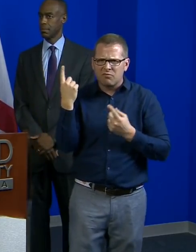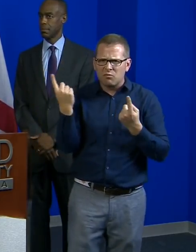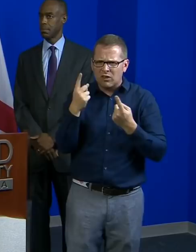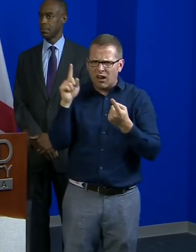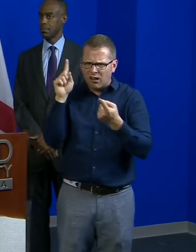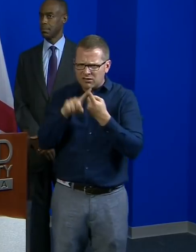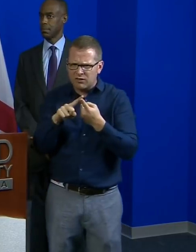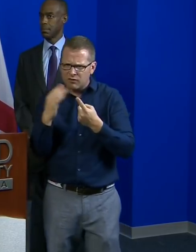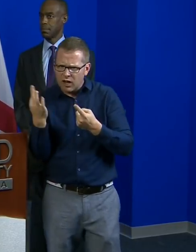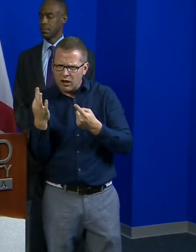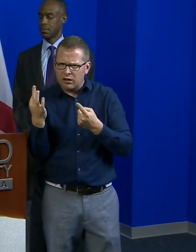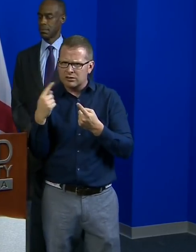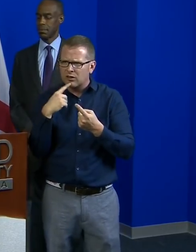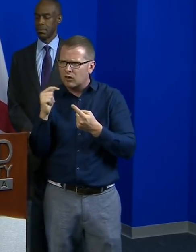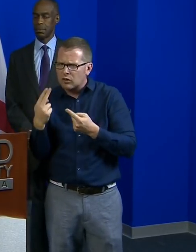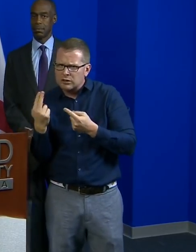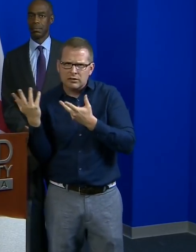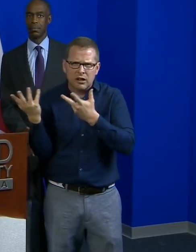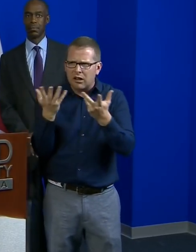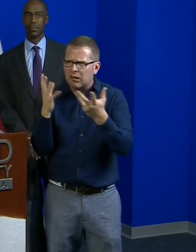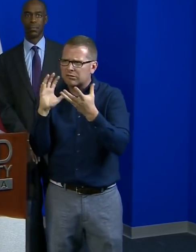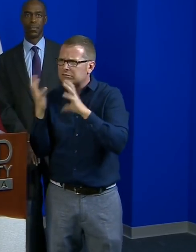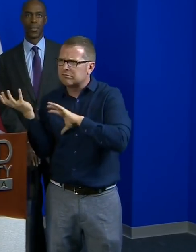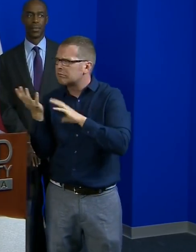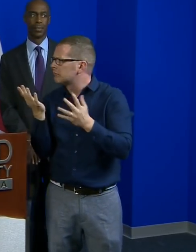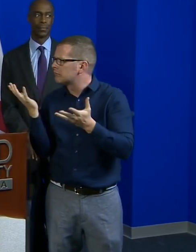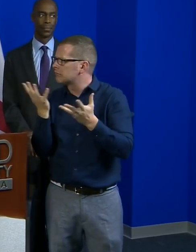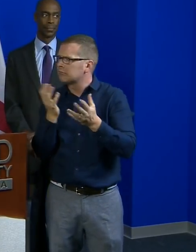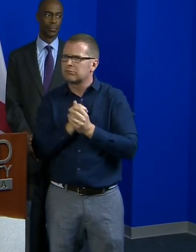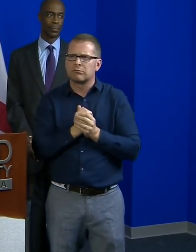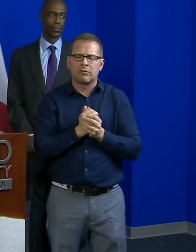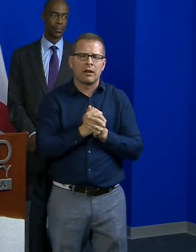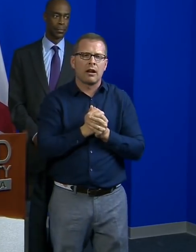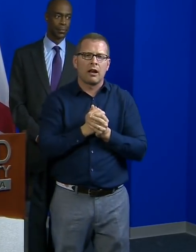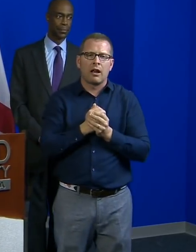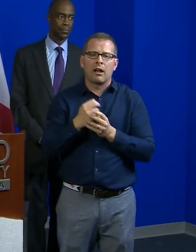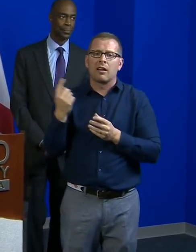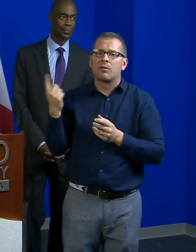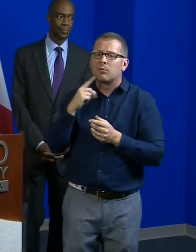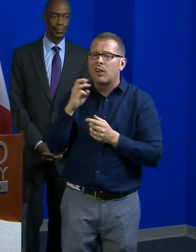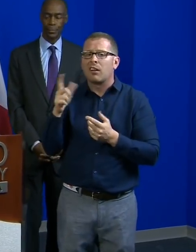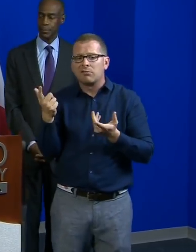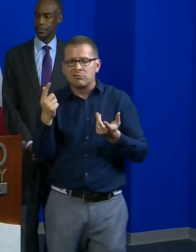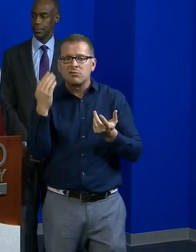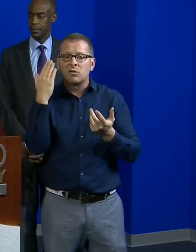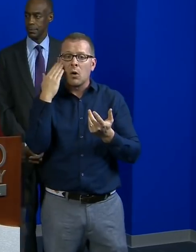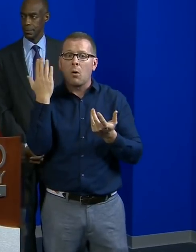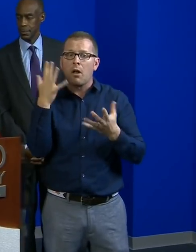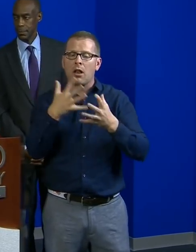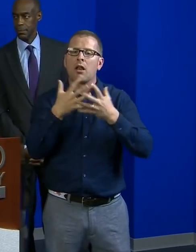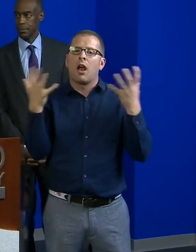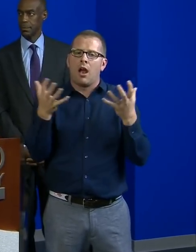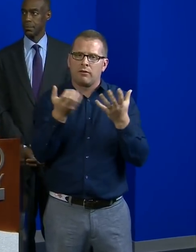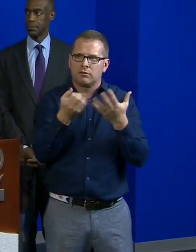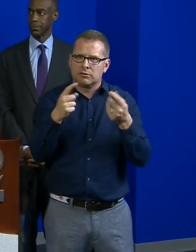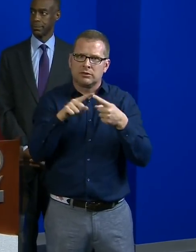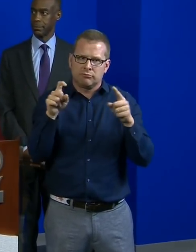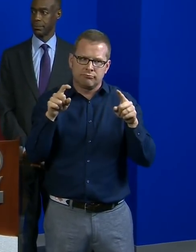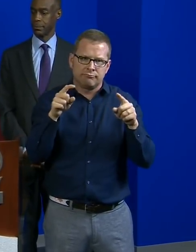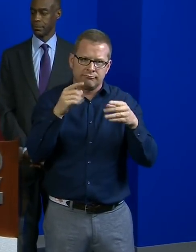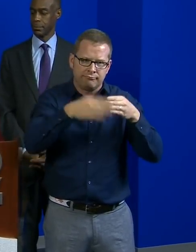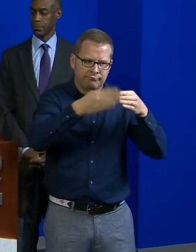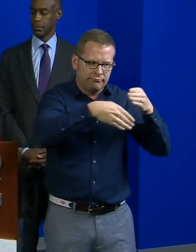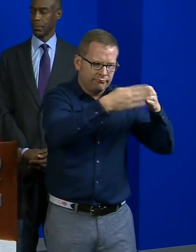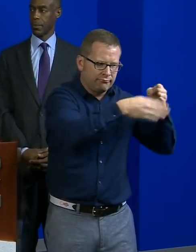basically we have a lot of preparation. We have a lot of things that we have to do to prepare for this Category 5 storm.